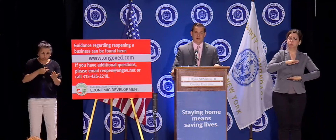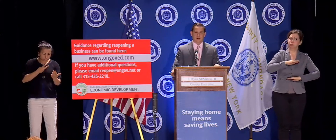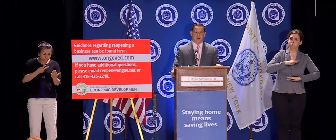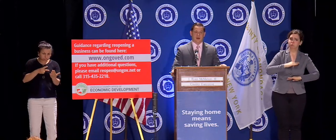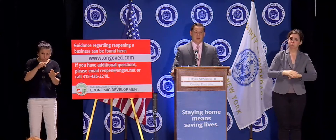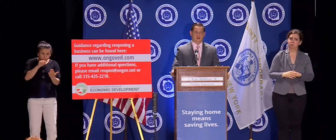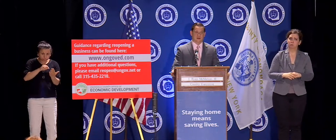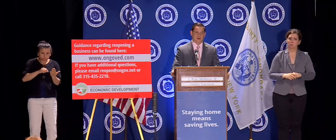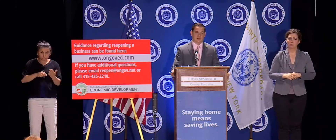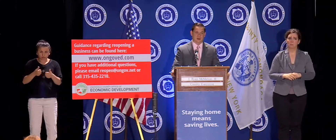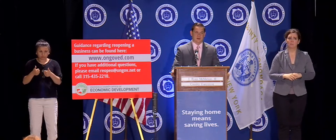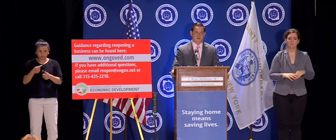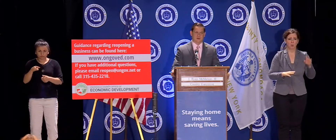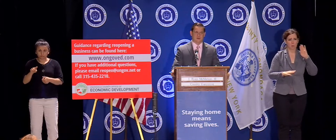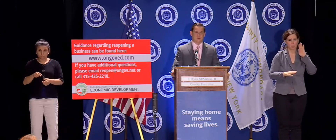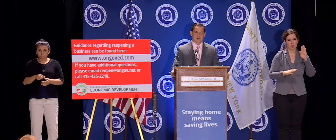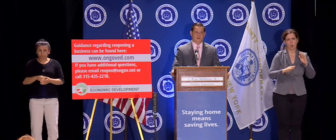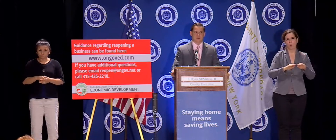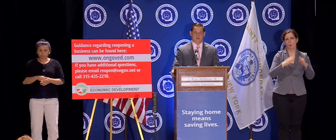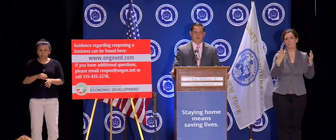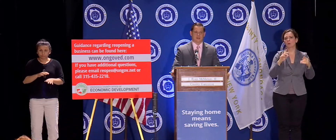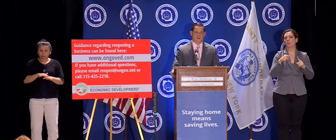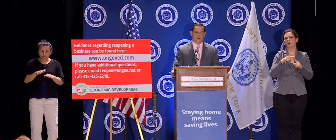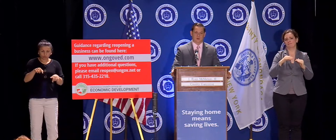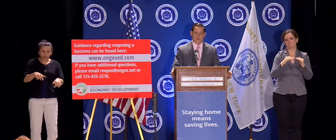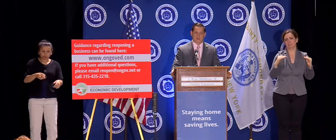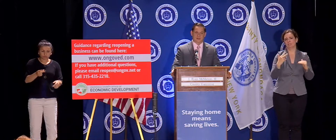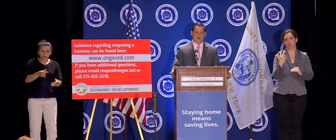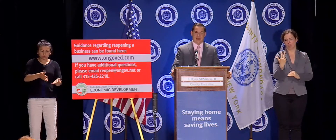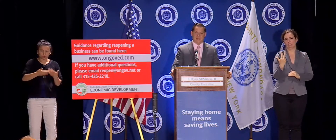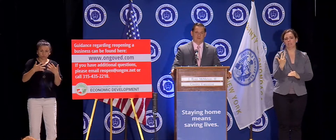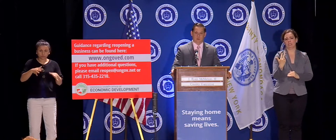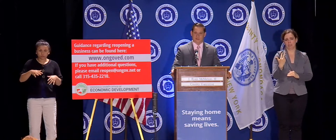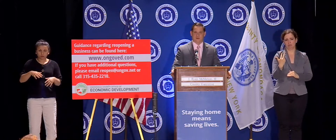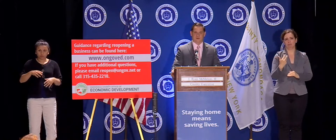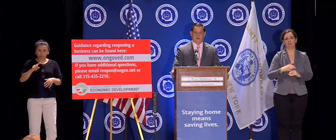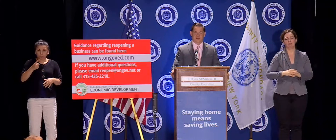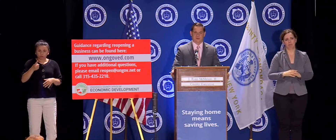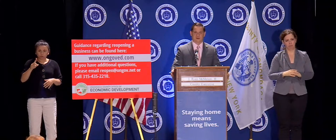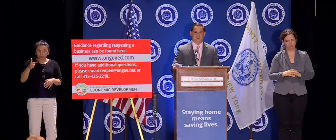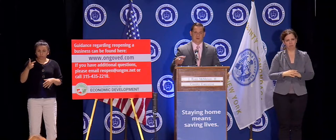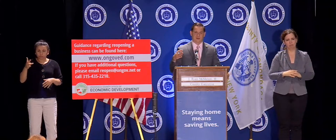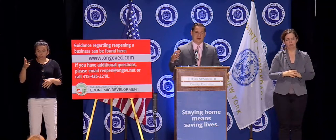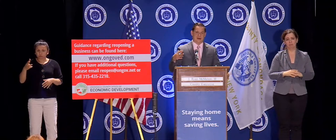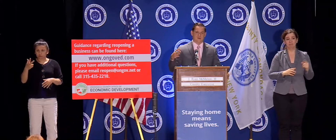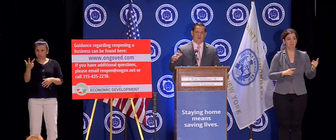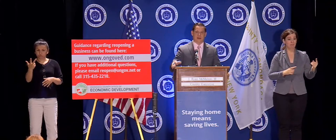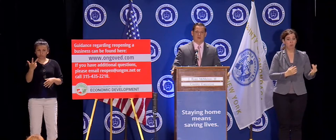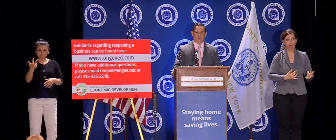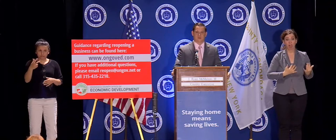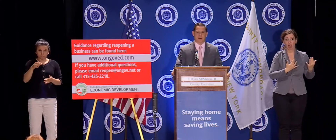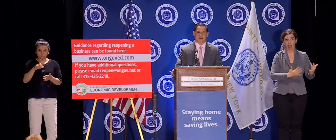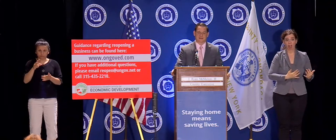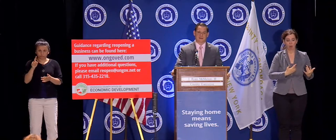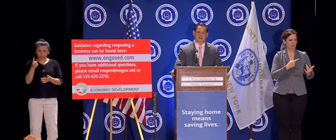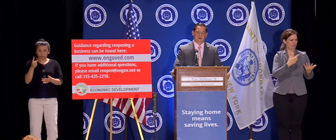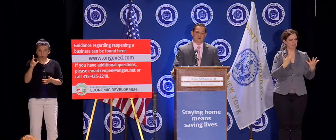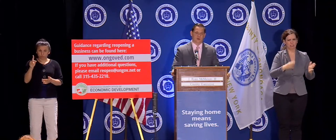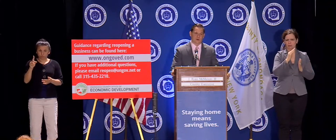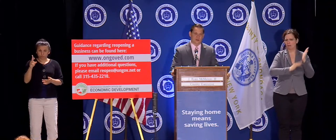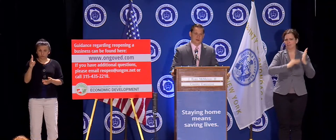3, and even, phase 3. So they don't have to wait till phase 3. They're doing that really out of